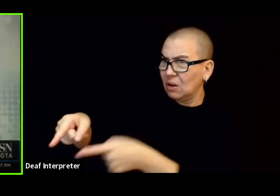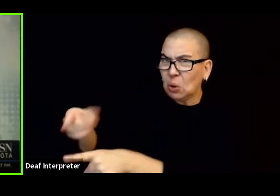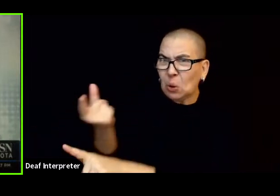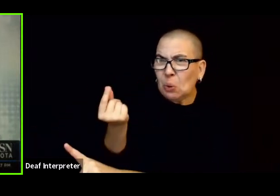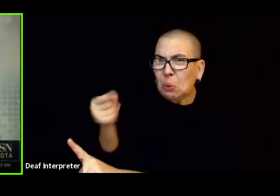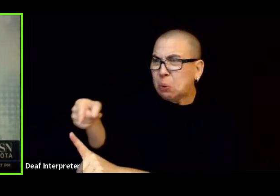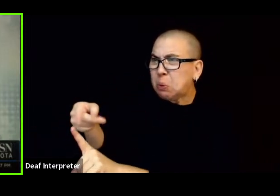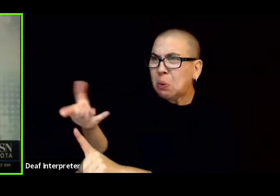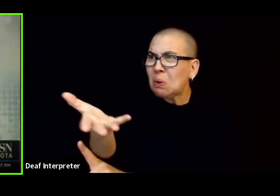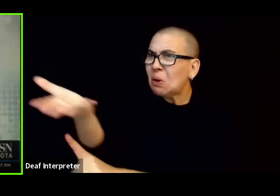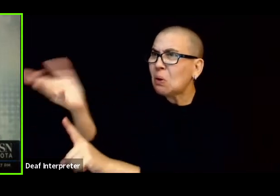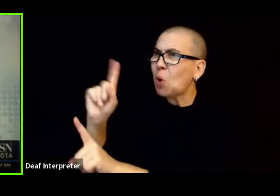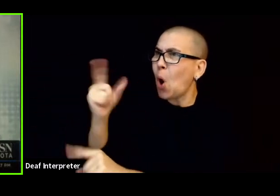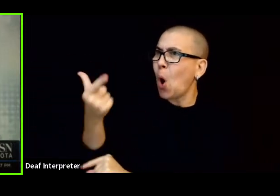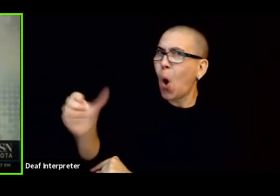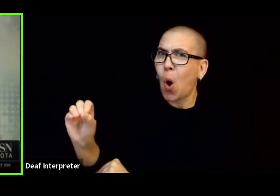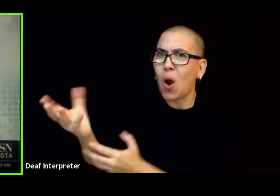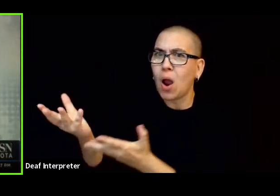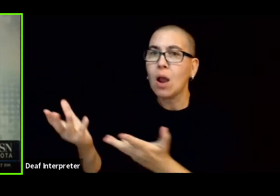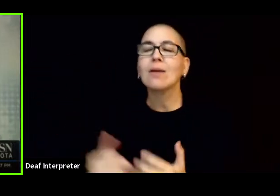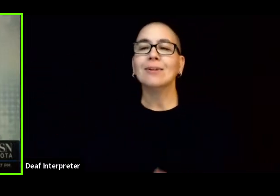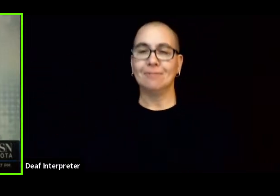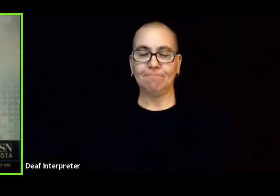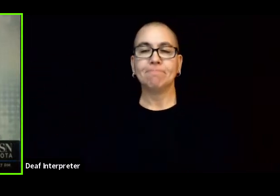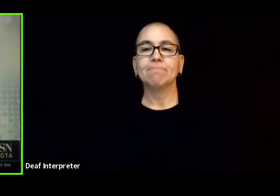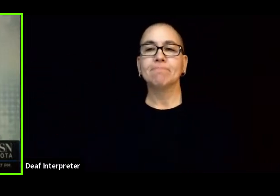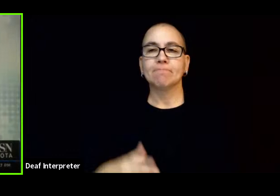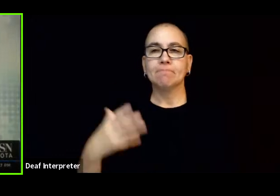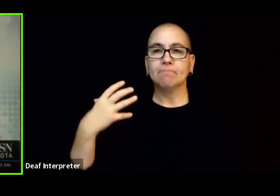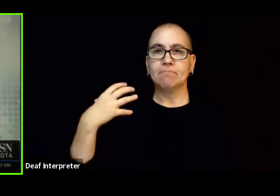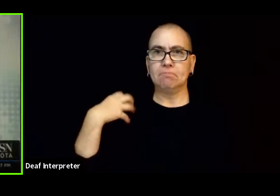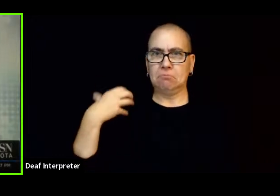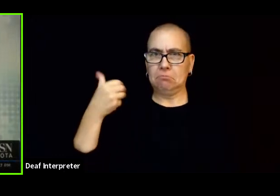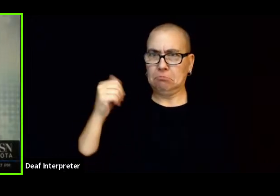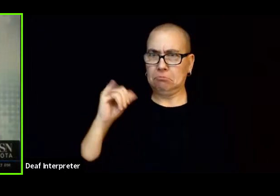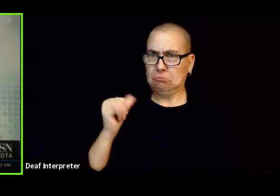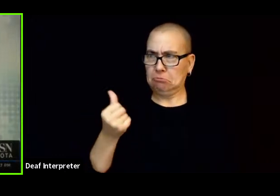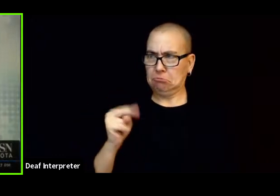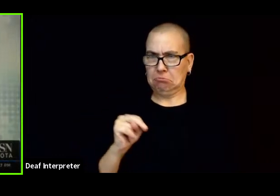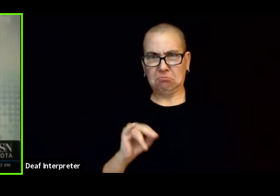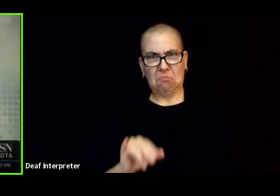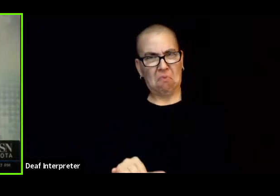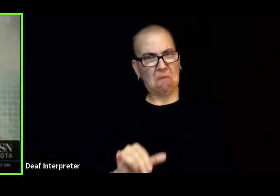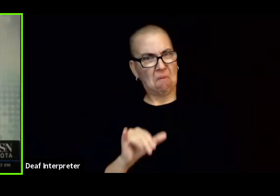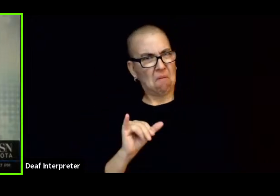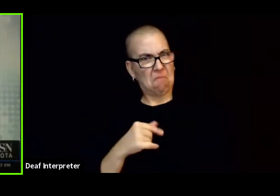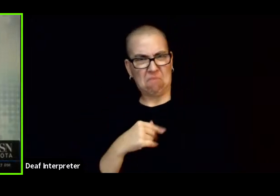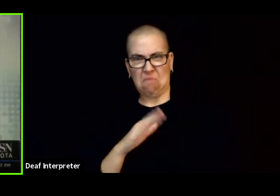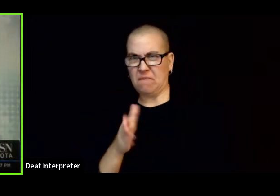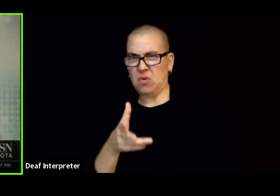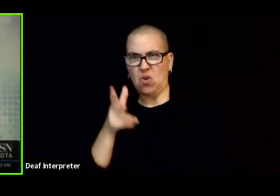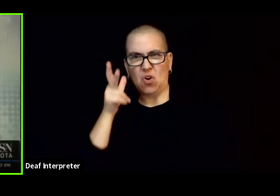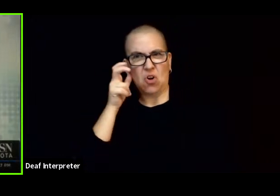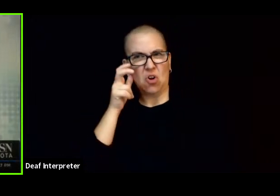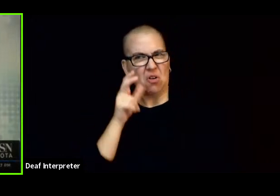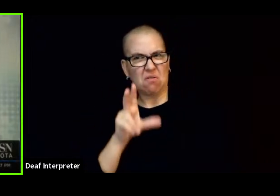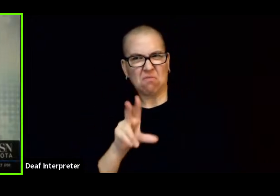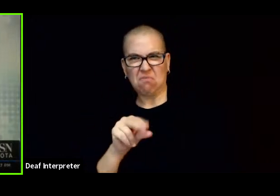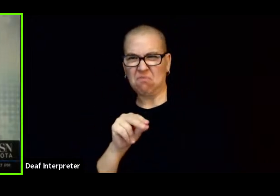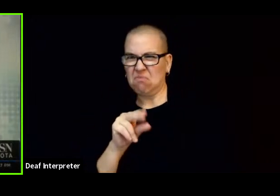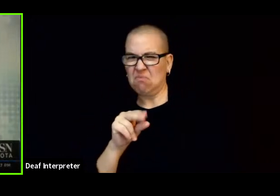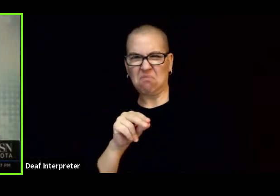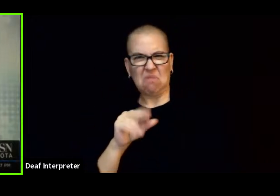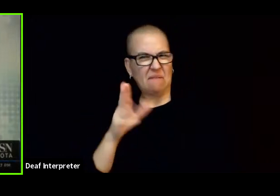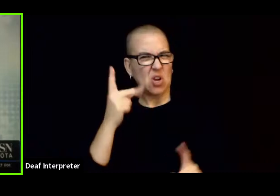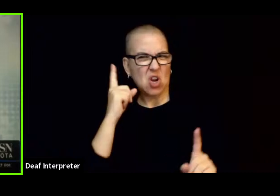I am not aware of any requests for assistance in transferring that have not been able to be fulfilled. I guess